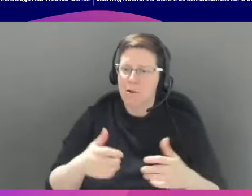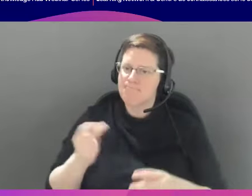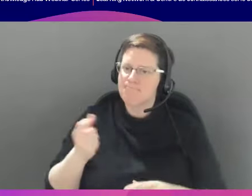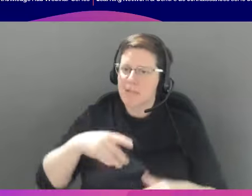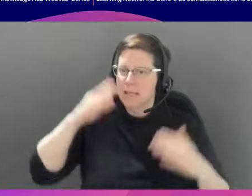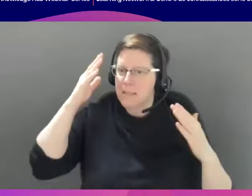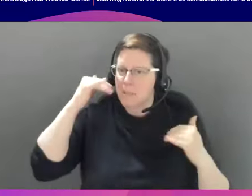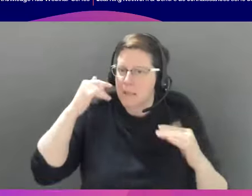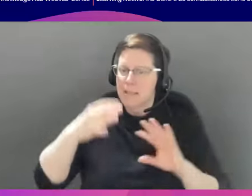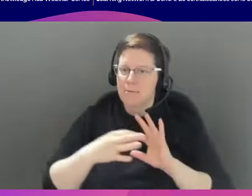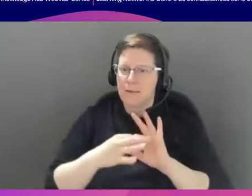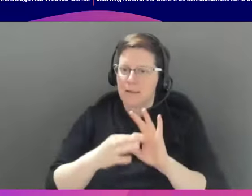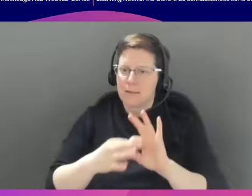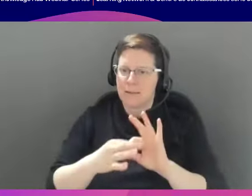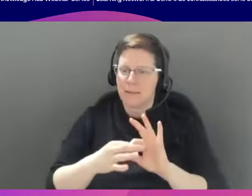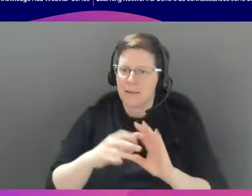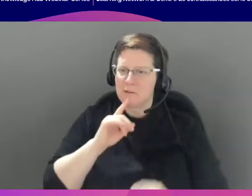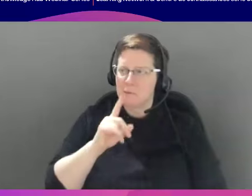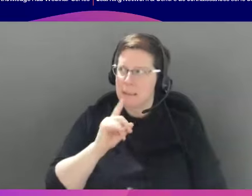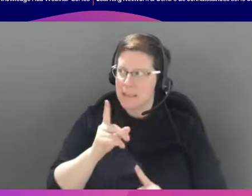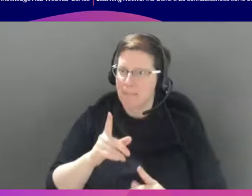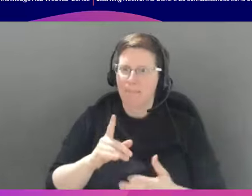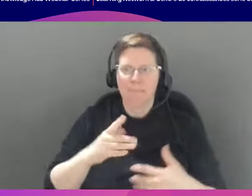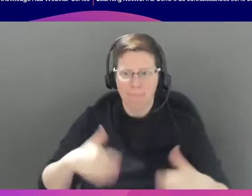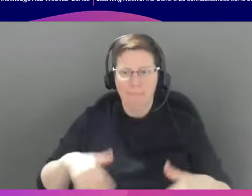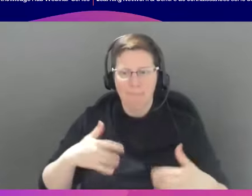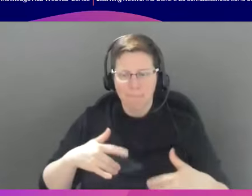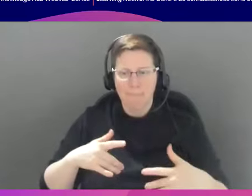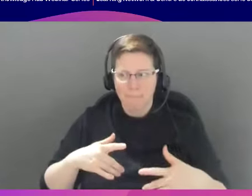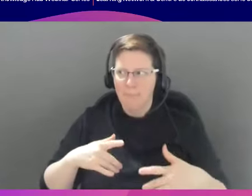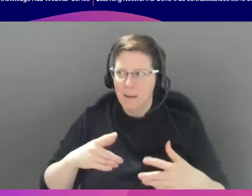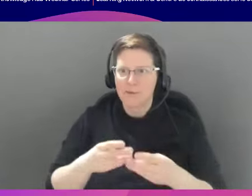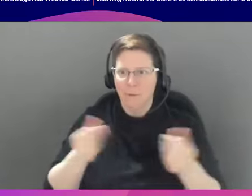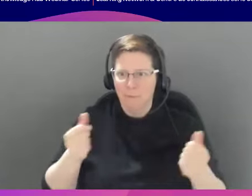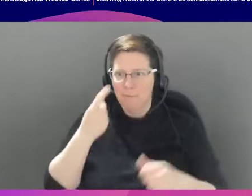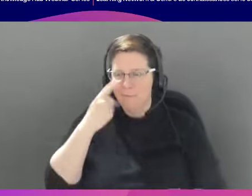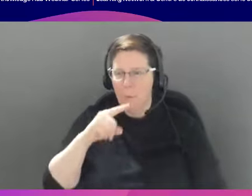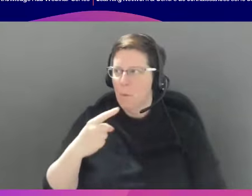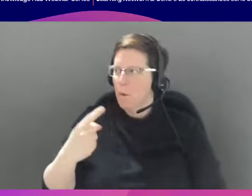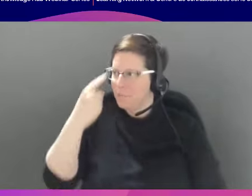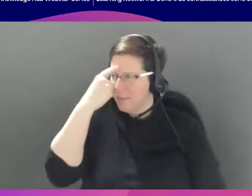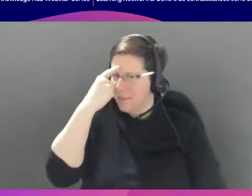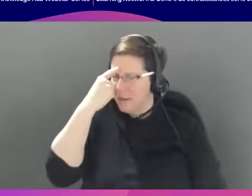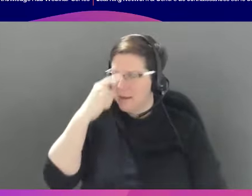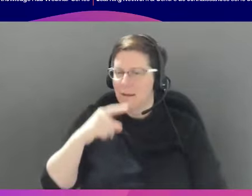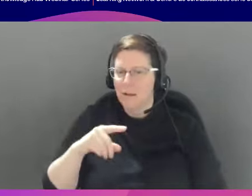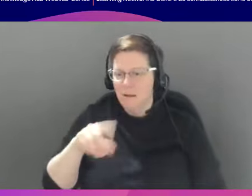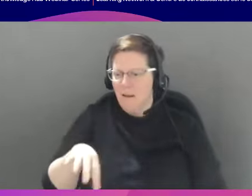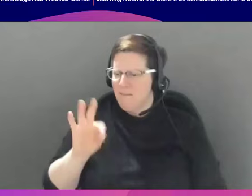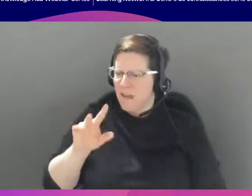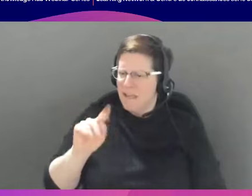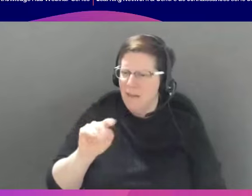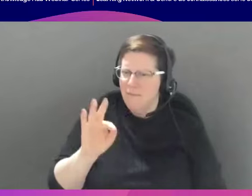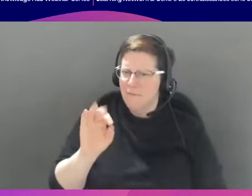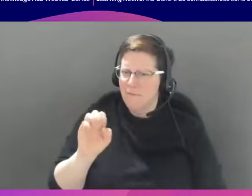a relationship is pretty much the antidote to incel misogynistic thinking. You find out femoids are actually